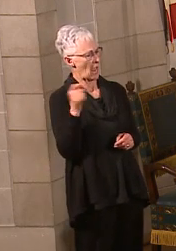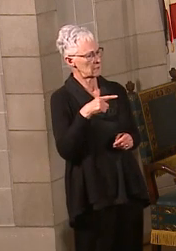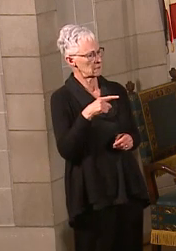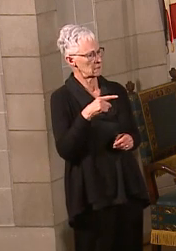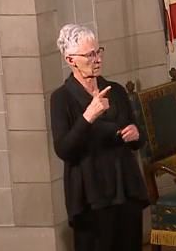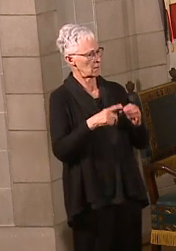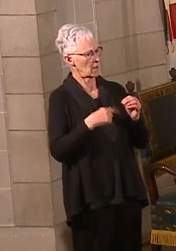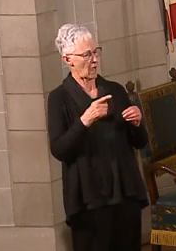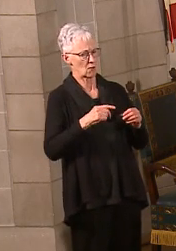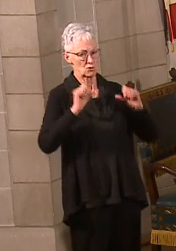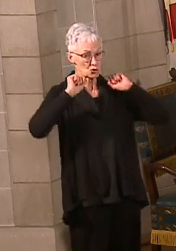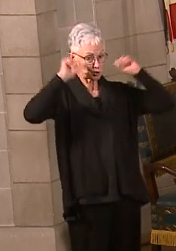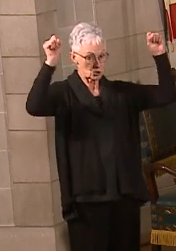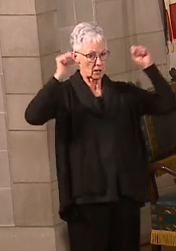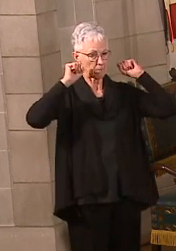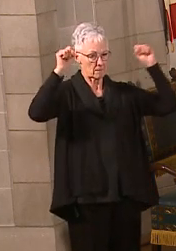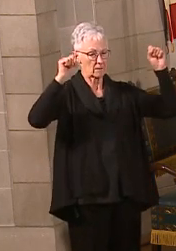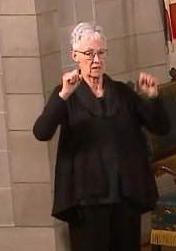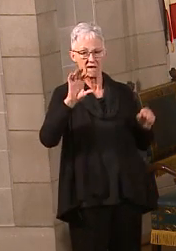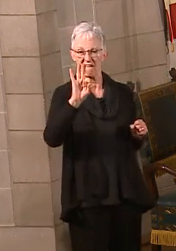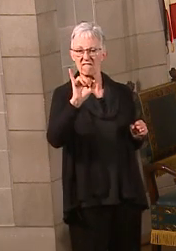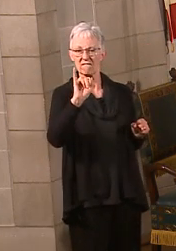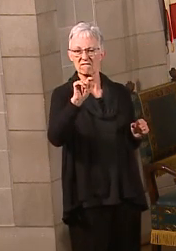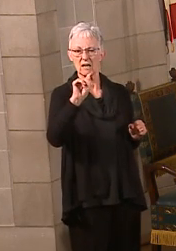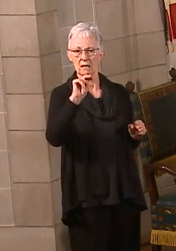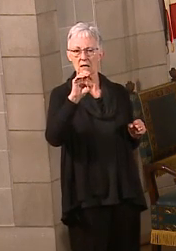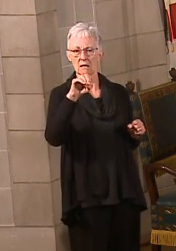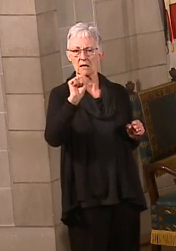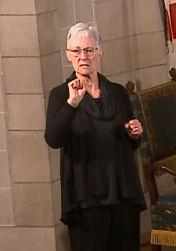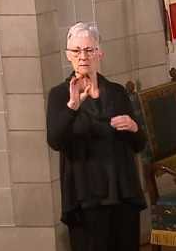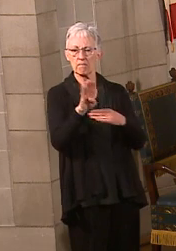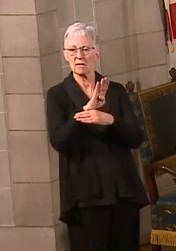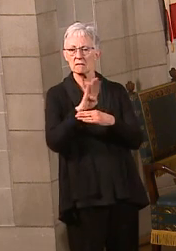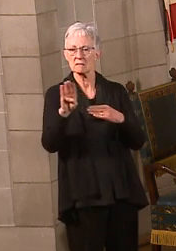regard to gyms and fitness centers, again, we didn't, they're not as part of the